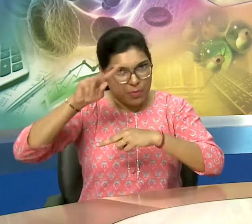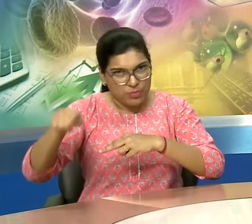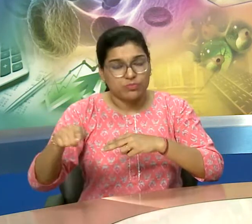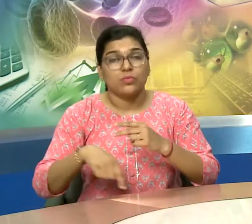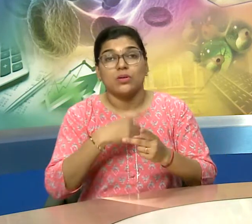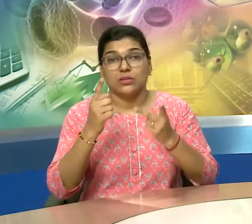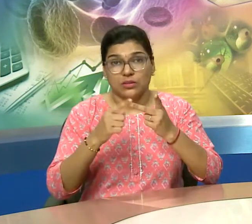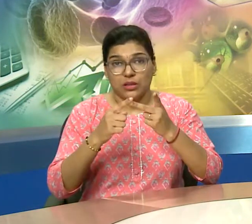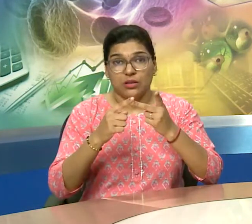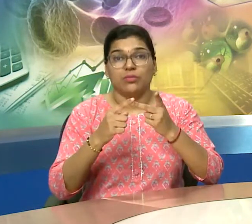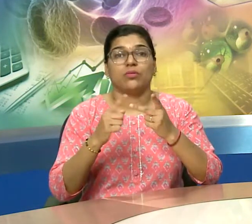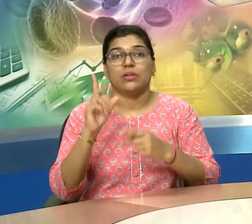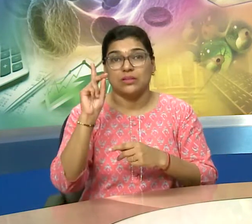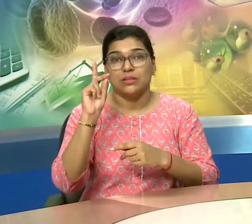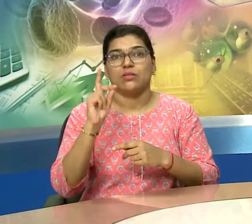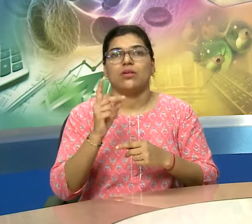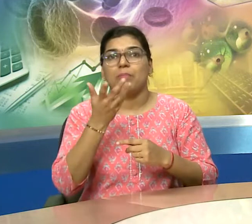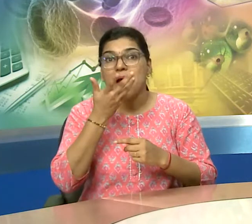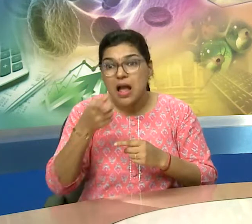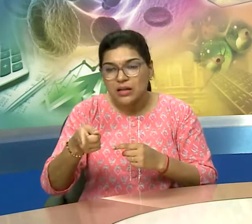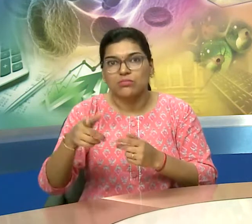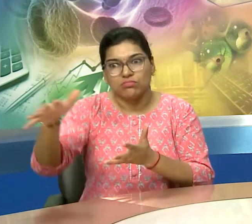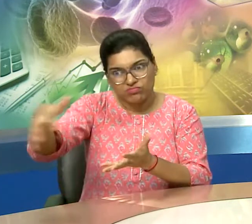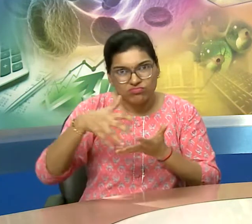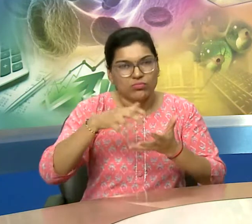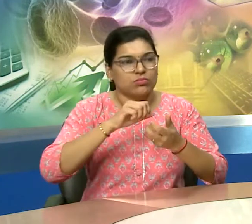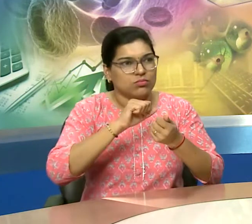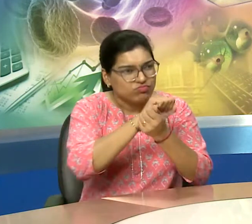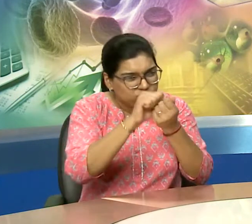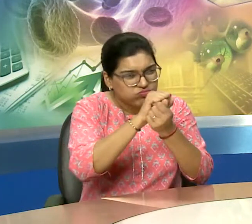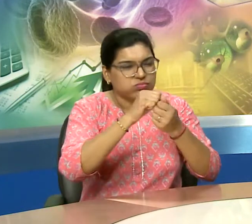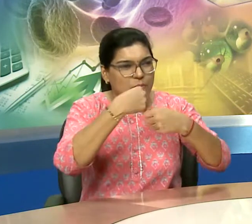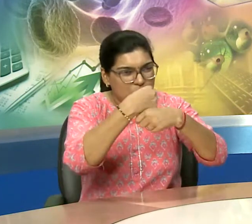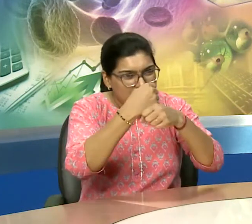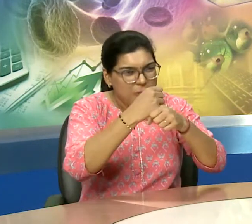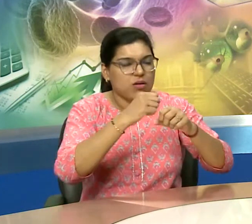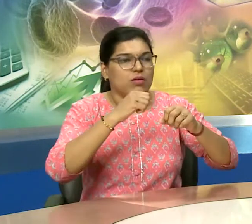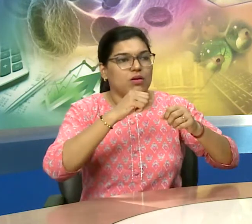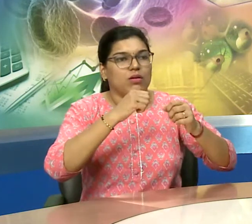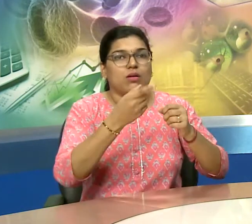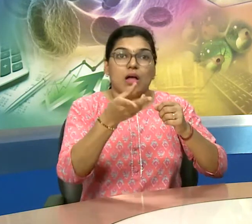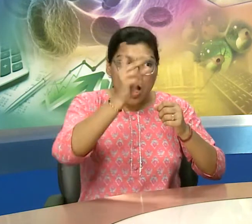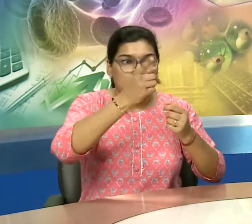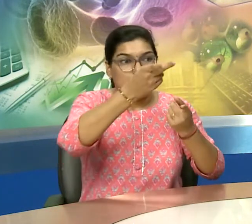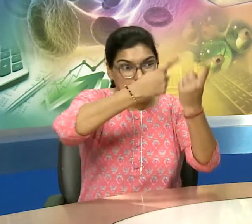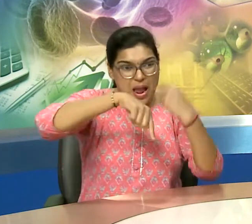our natural resources. The first point explained that depleting of